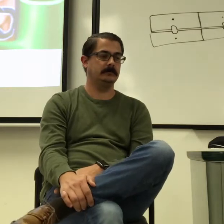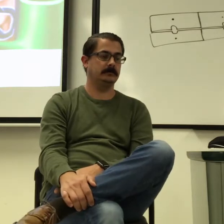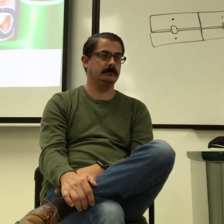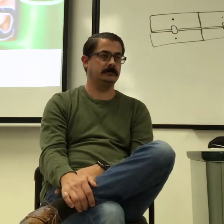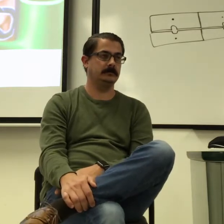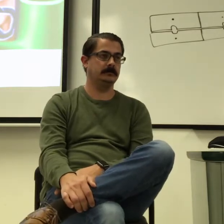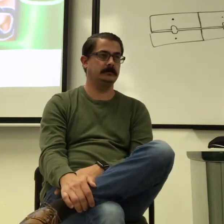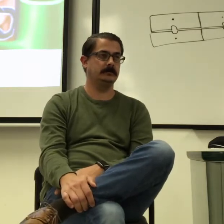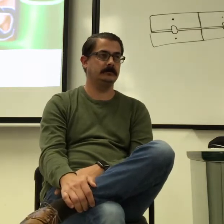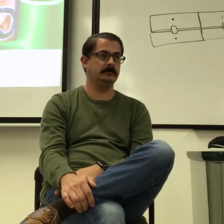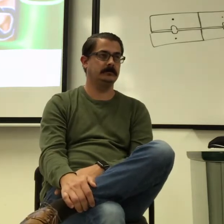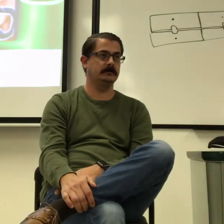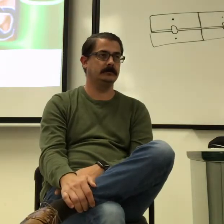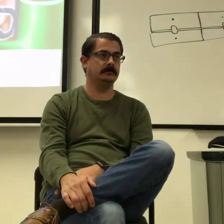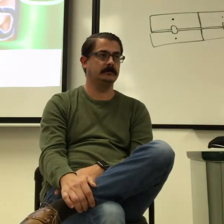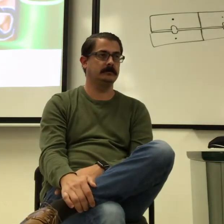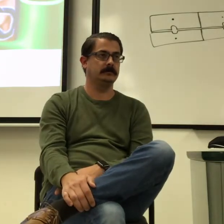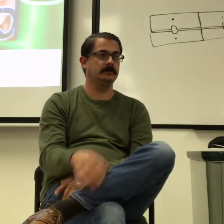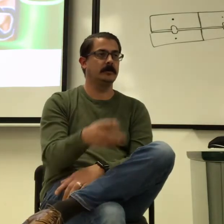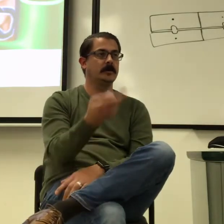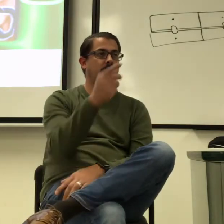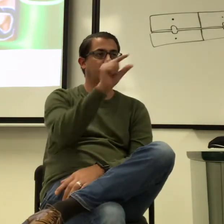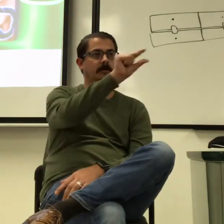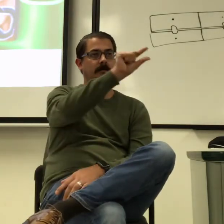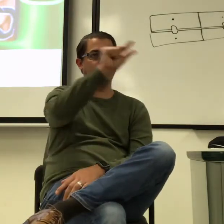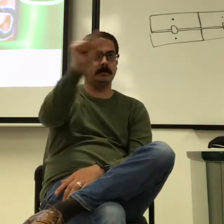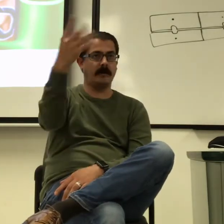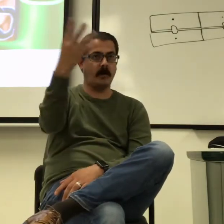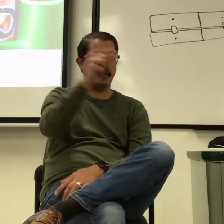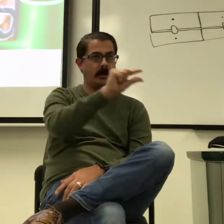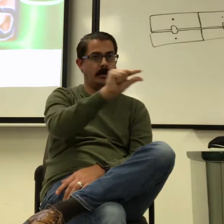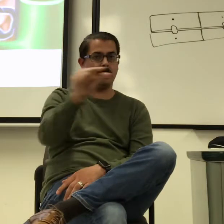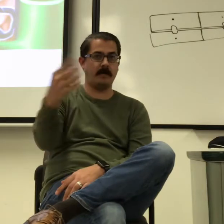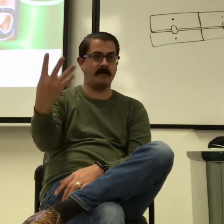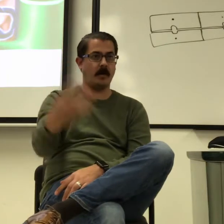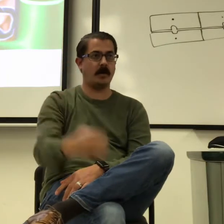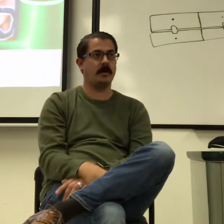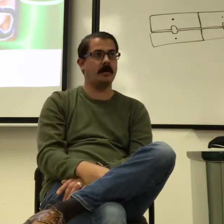Two rows of four. That's kind of the arrangement of the hepatocytes.